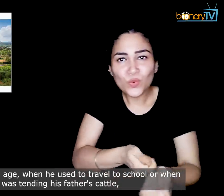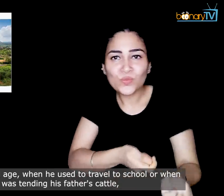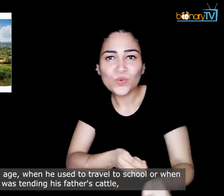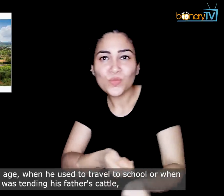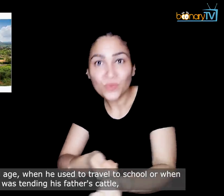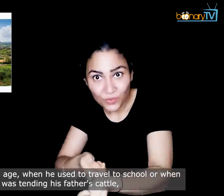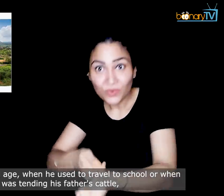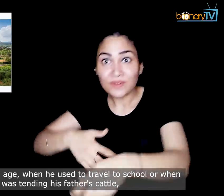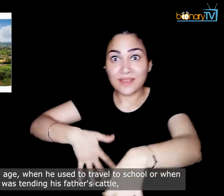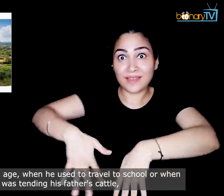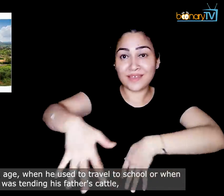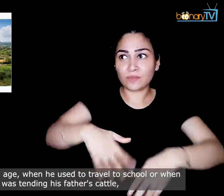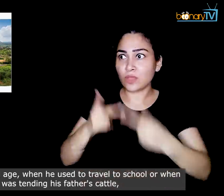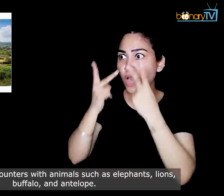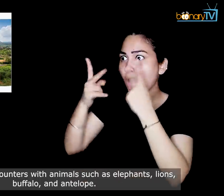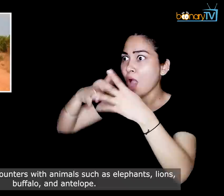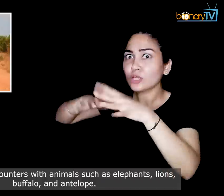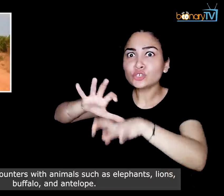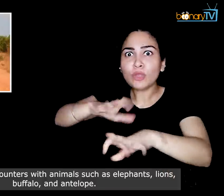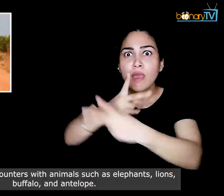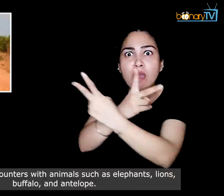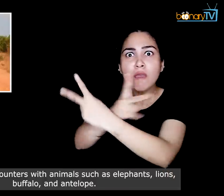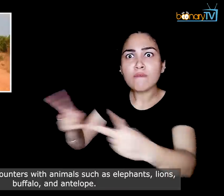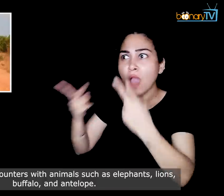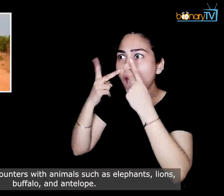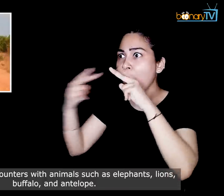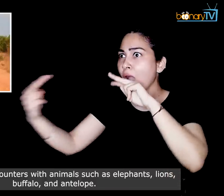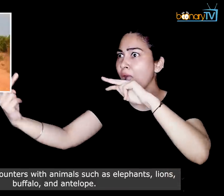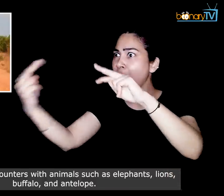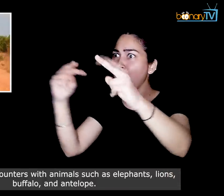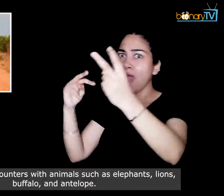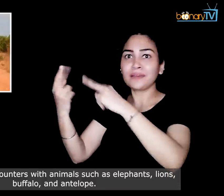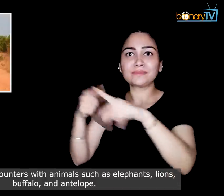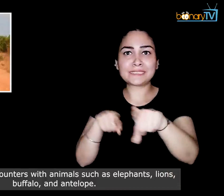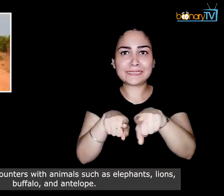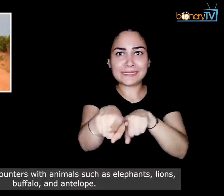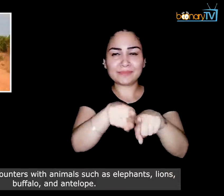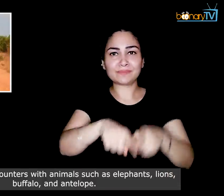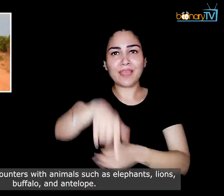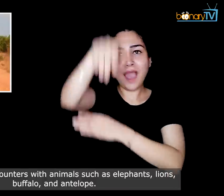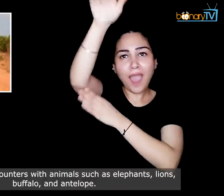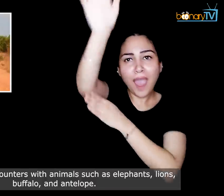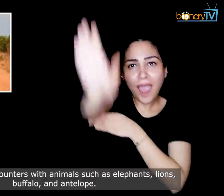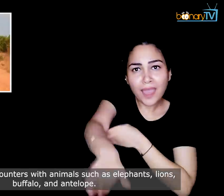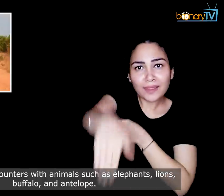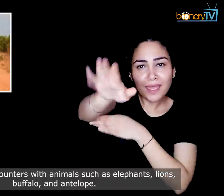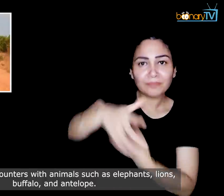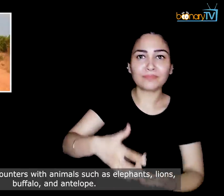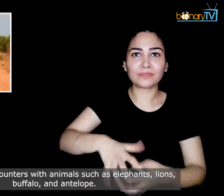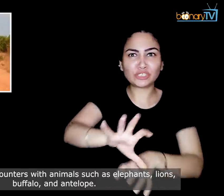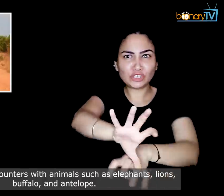father's cattle, he had many encounters with animals such as elephants,